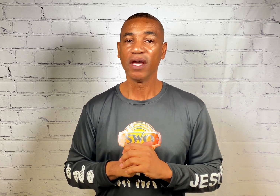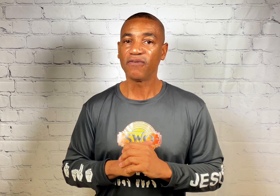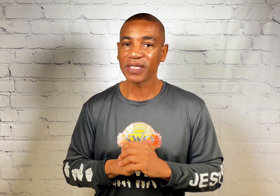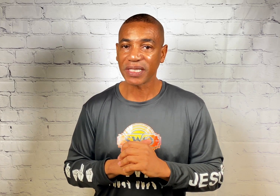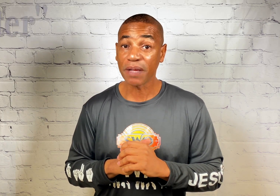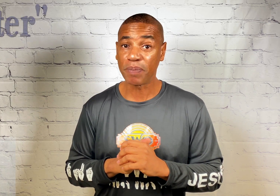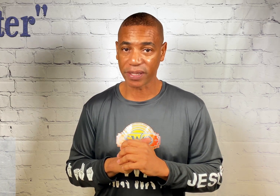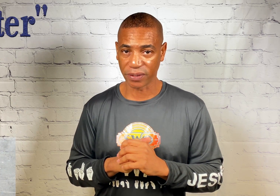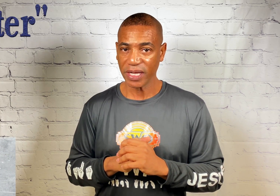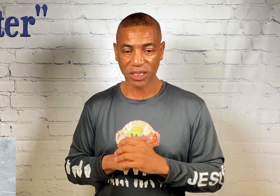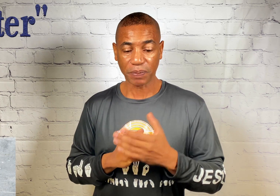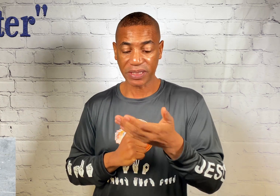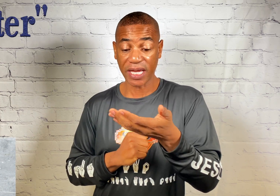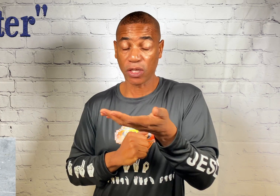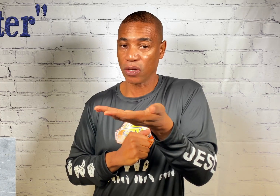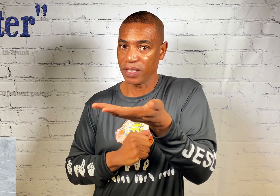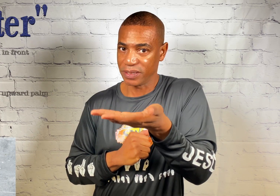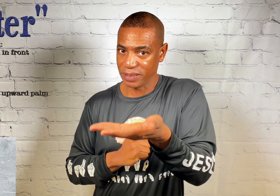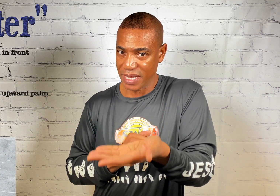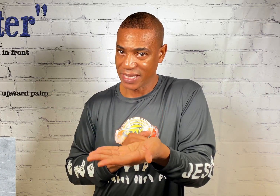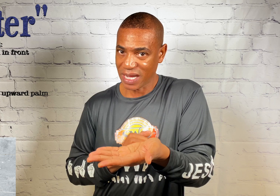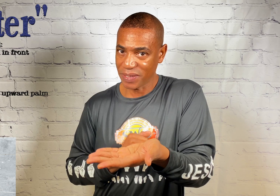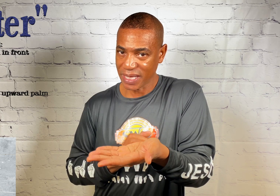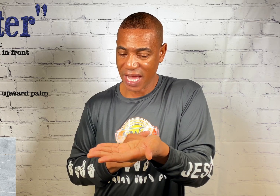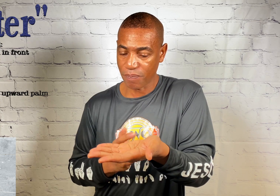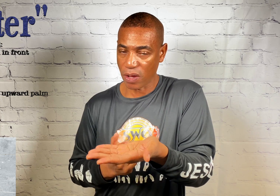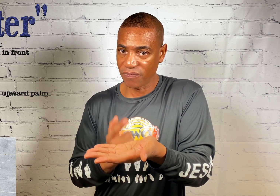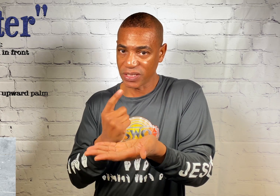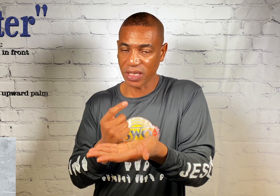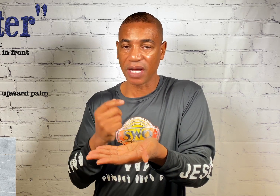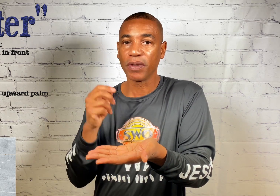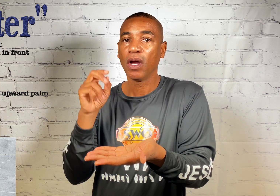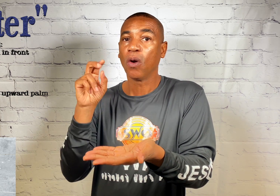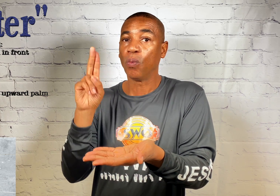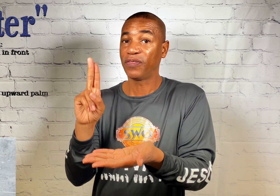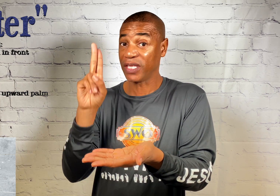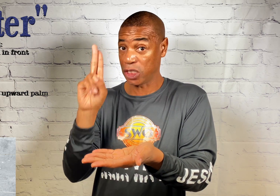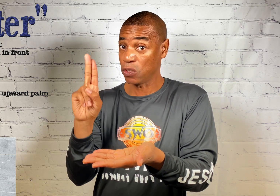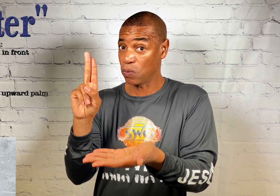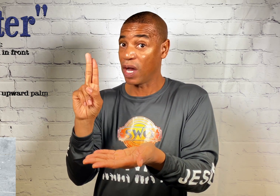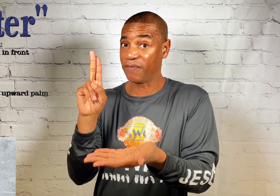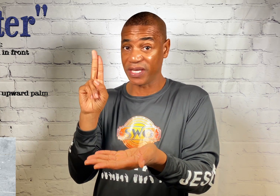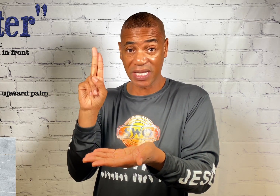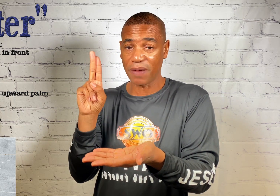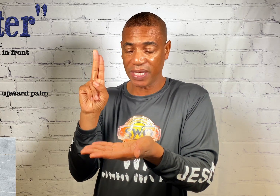For the sign butter, simply take your non-dominant hand, palm facing up, with the U of the dominant